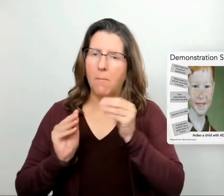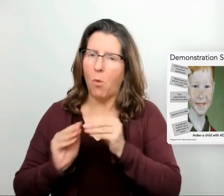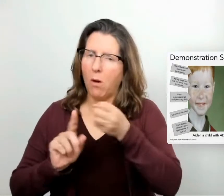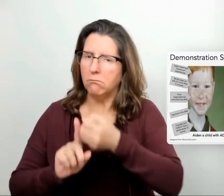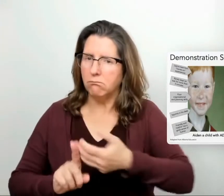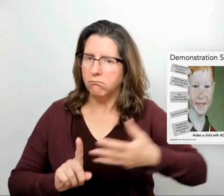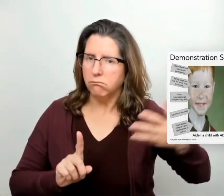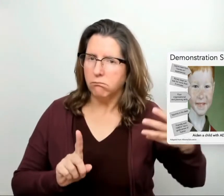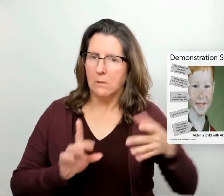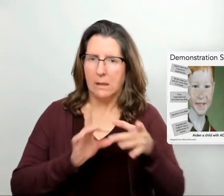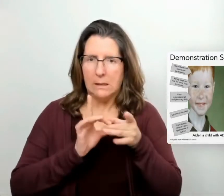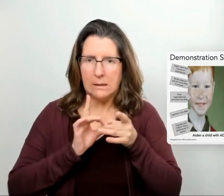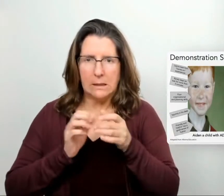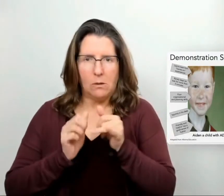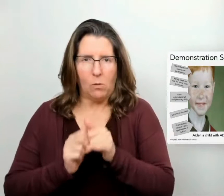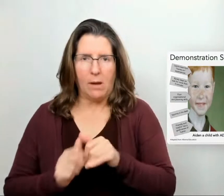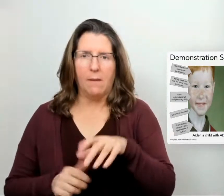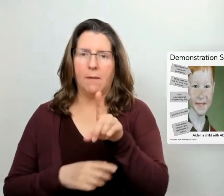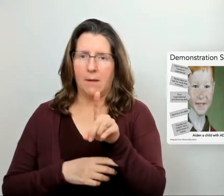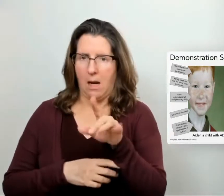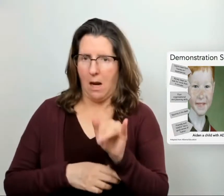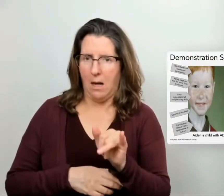Now let's consider a DI example for scheduling.